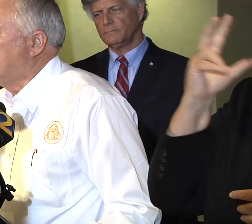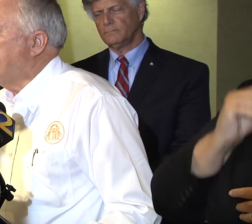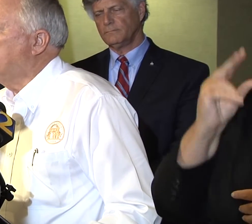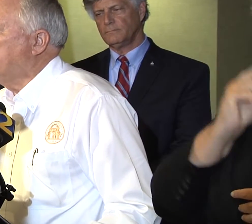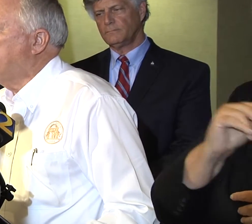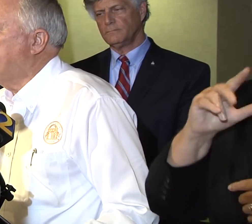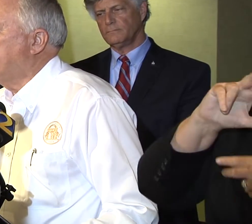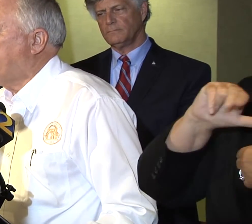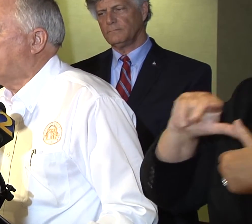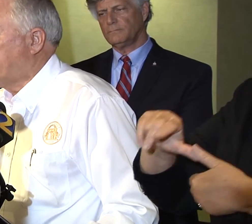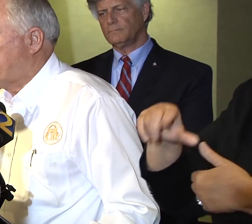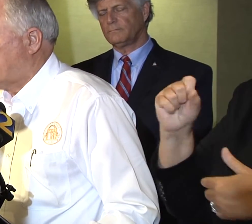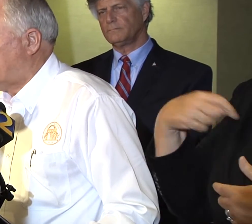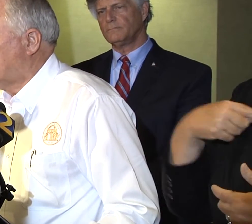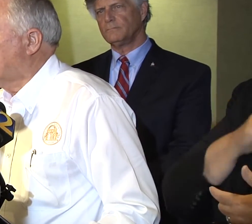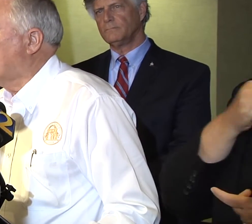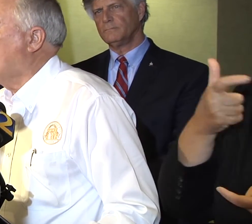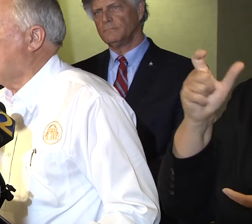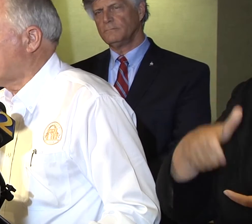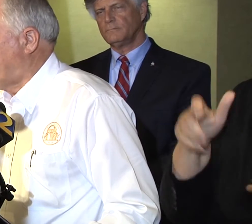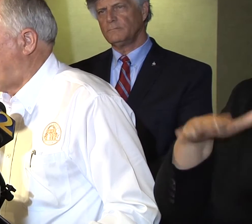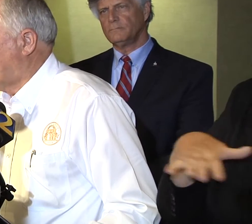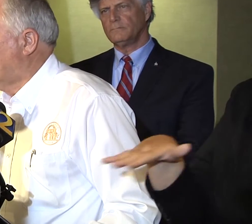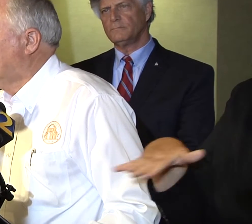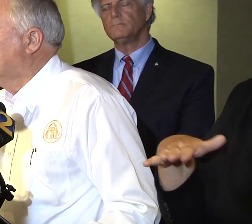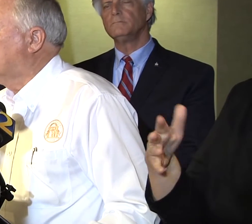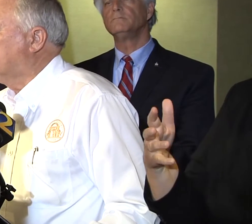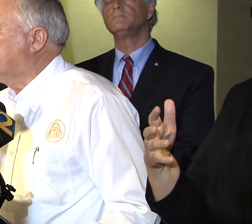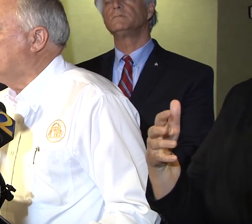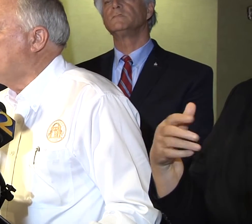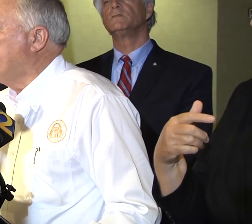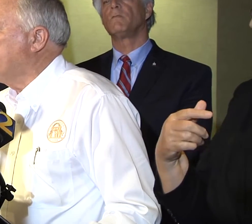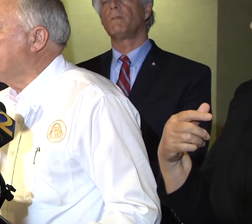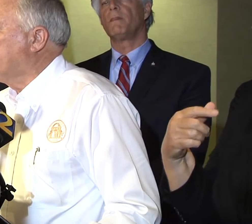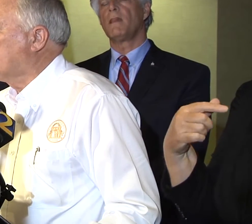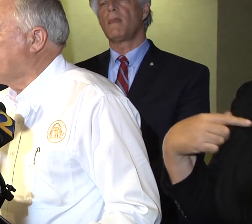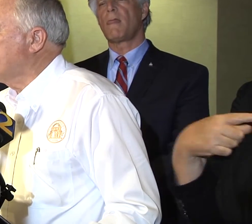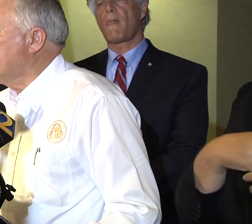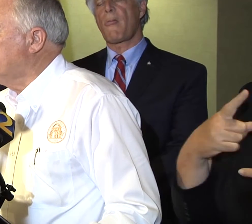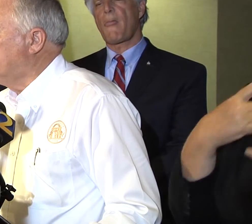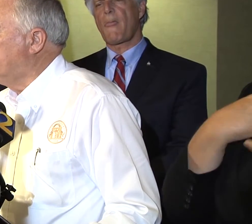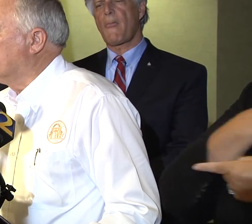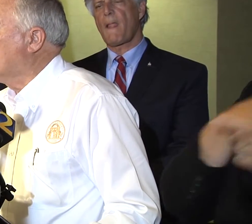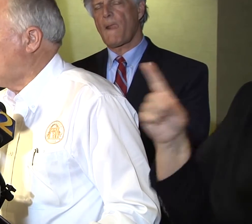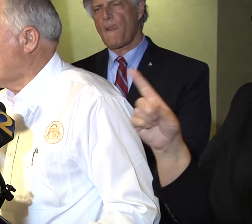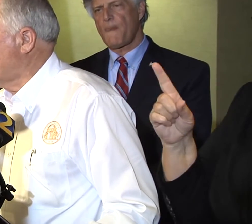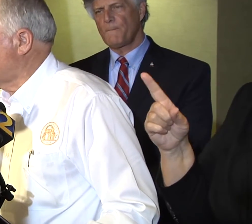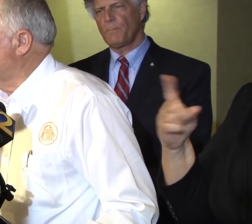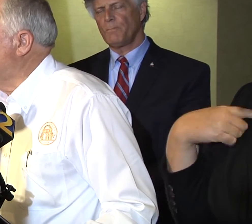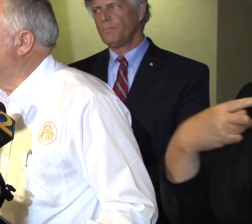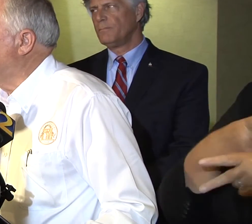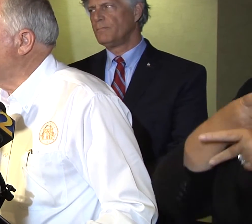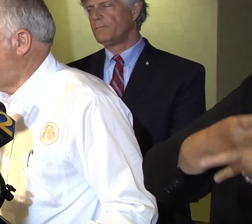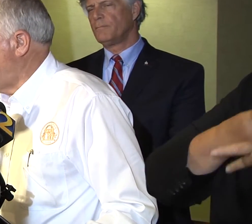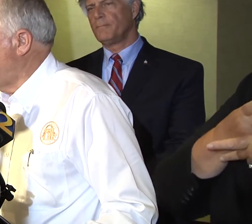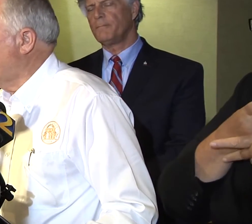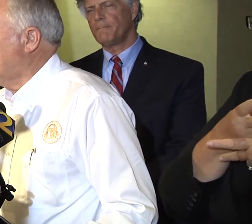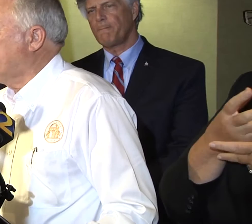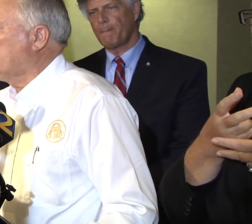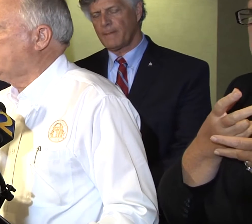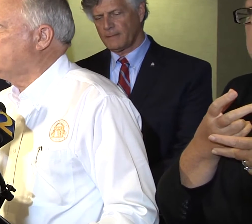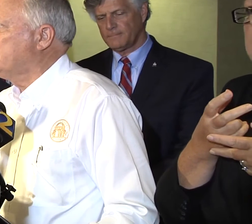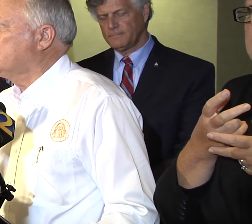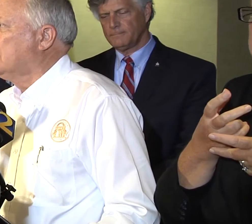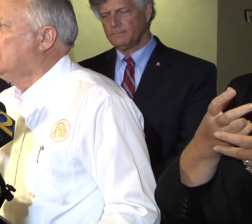So we don't need to be lackadaisical because of that. We made the declaration. We were cautious in the timing